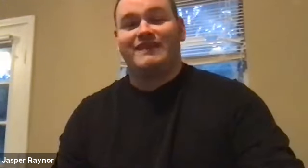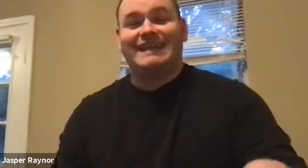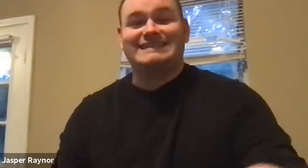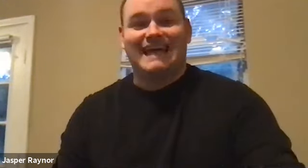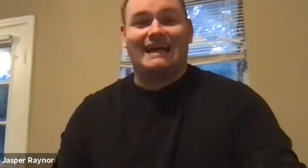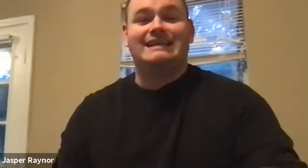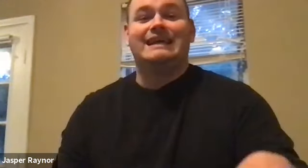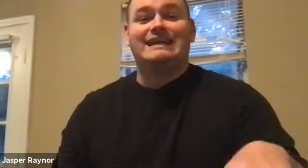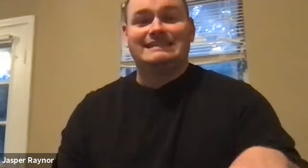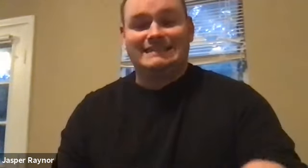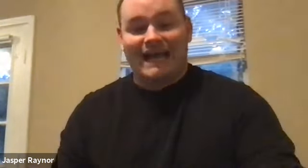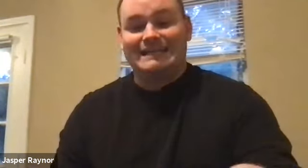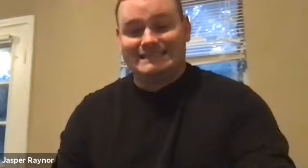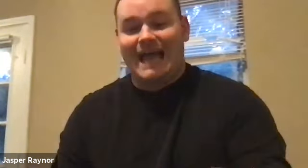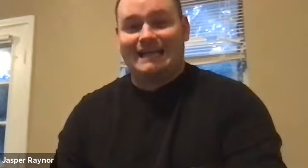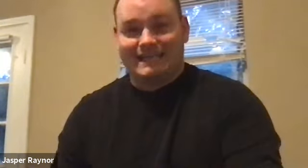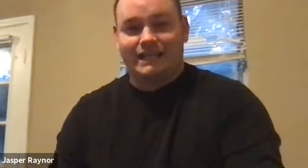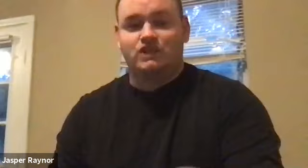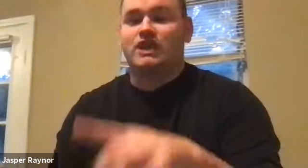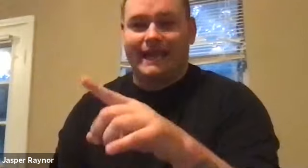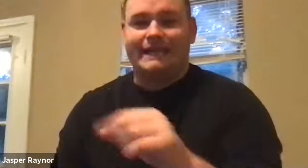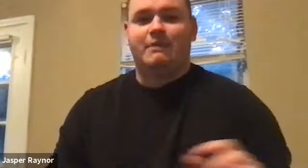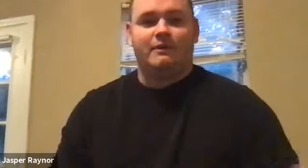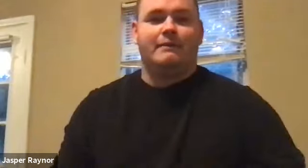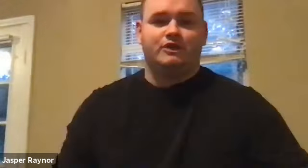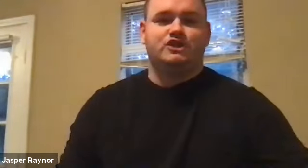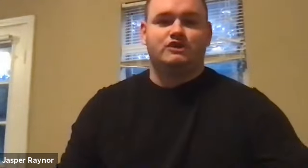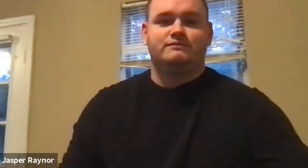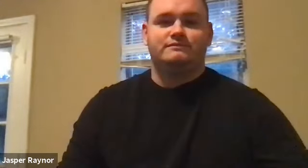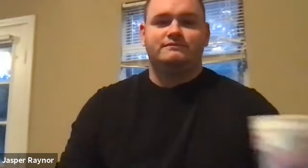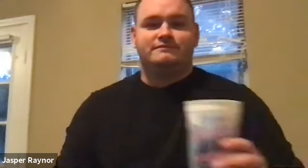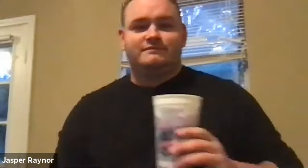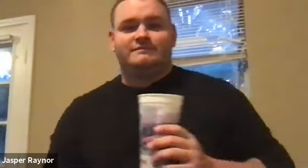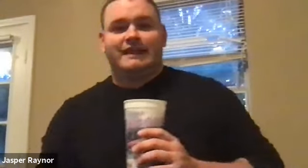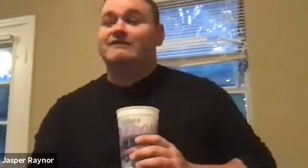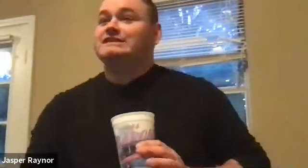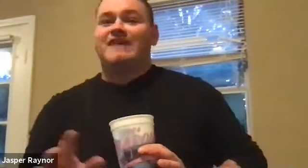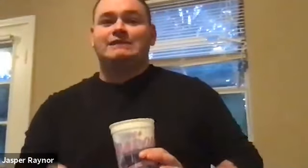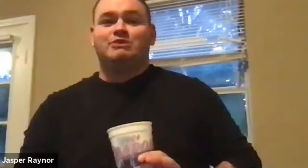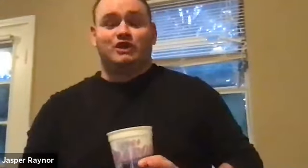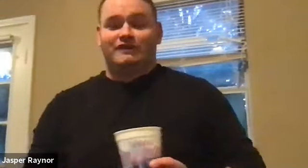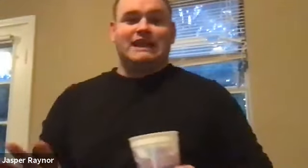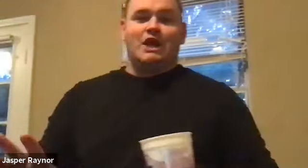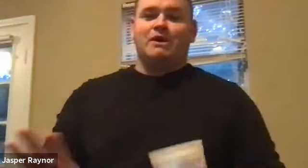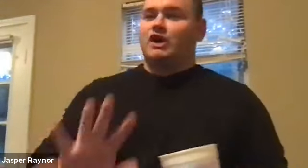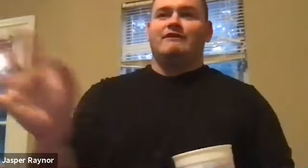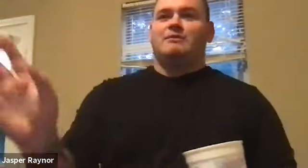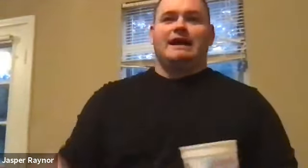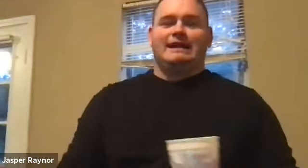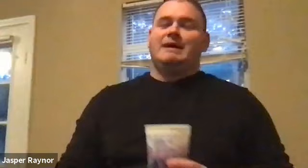can signed exact English and keep up with that preacher. Mm-mm. If he's a past preacher, if it's Larry Booker, never mind. Anybody